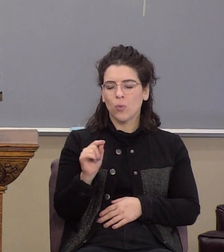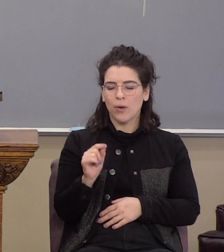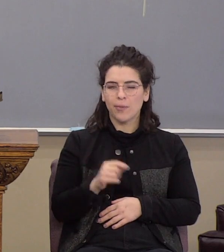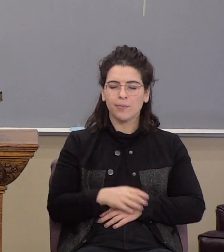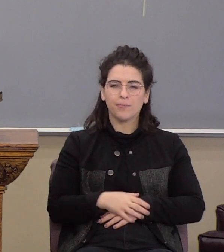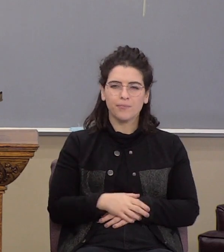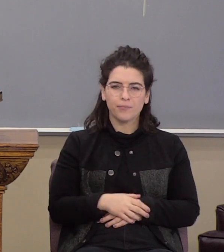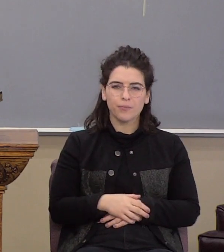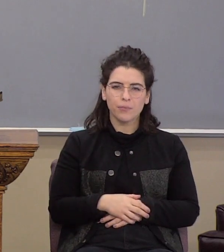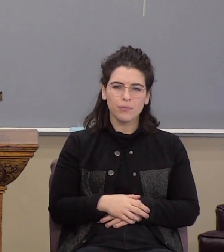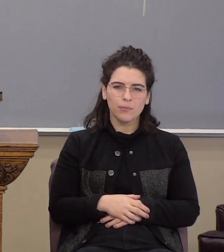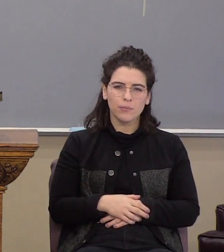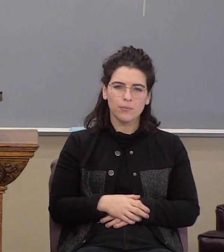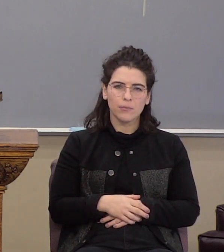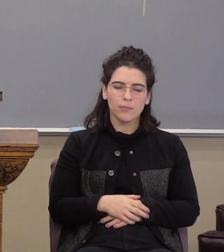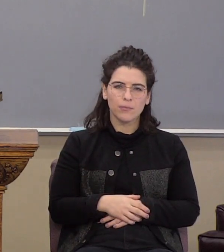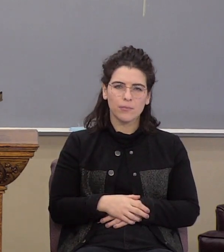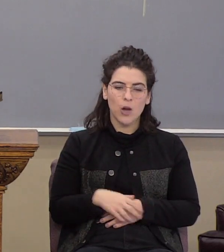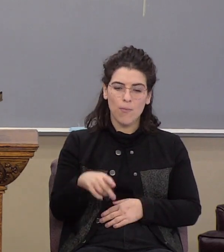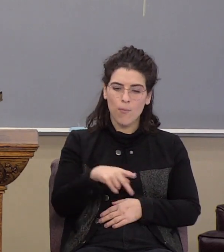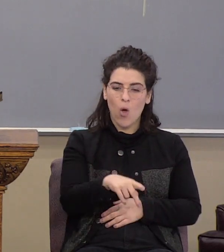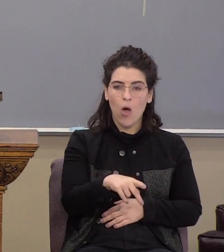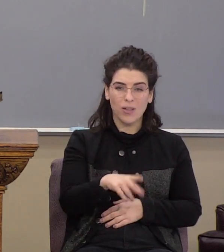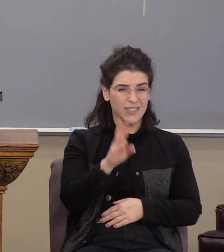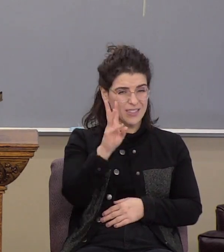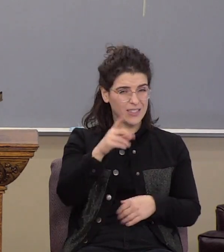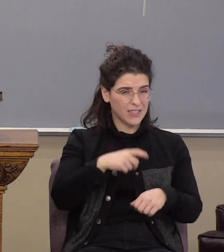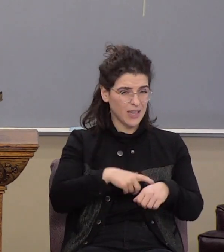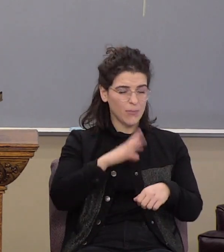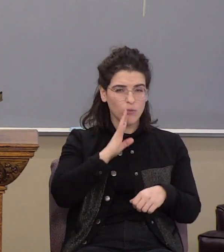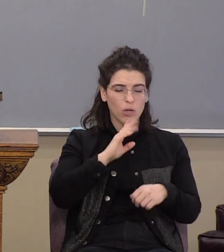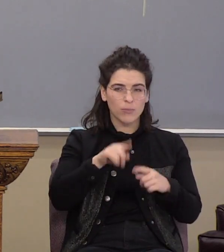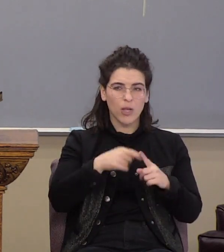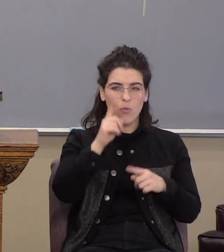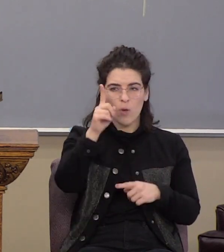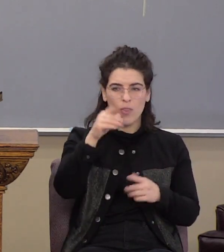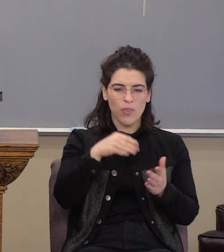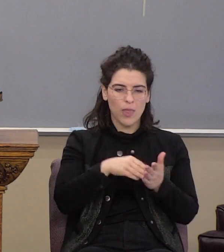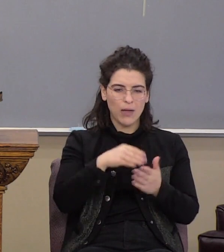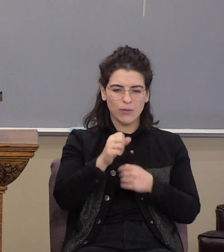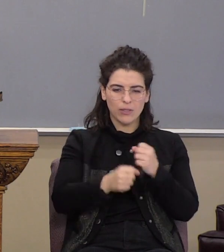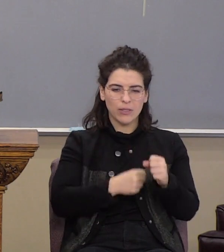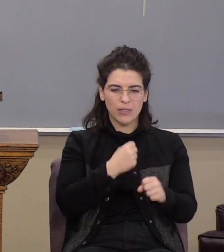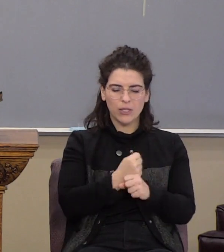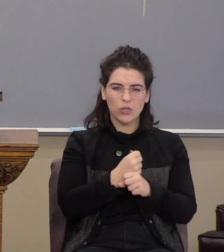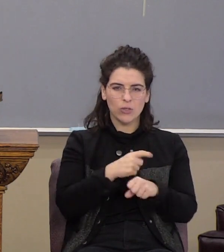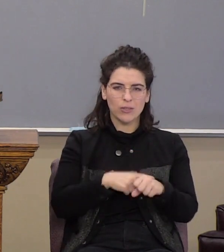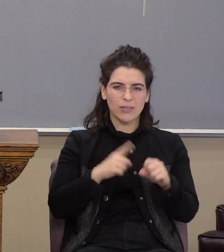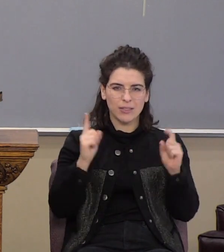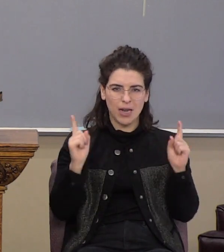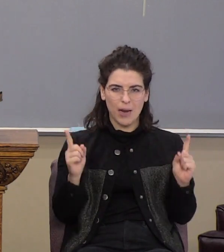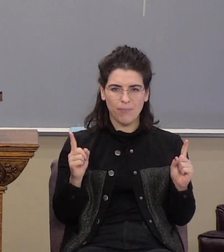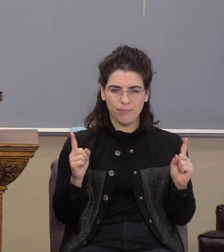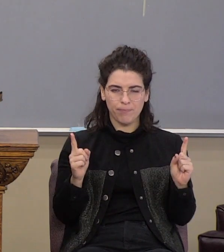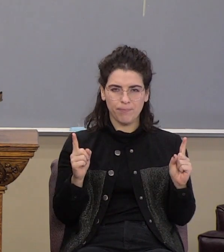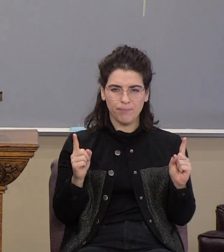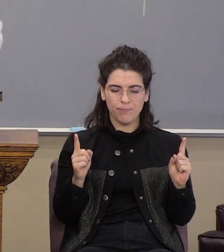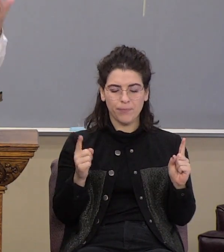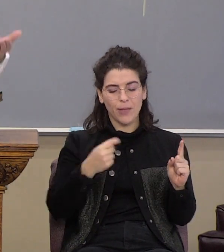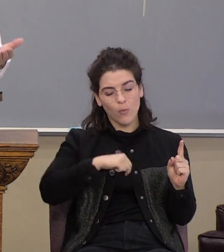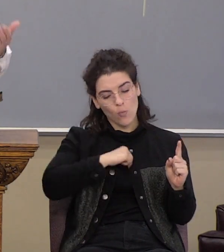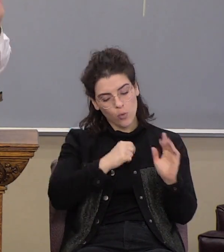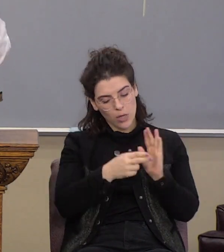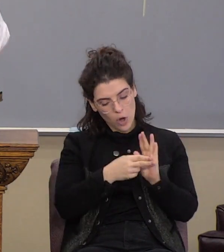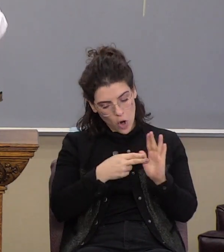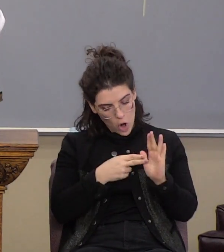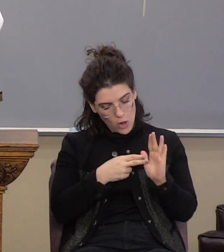Paul here in this chapter refers to a 1,000-year period of time. We call it, or it